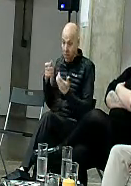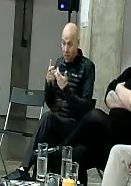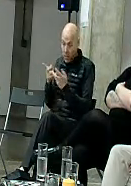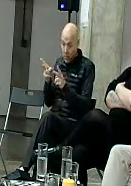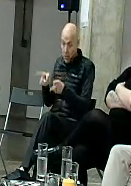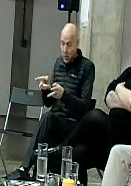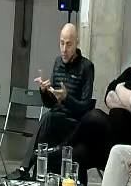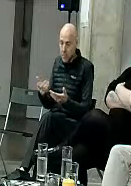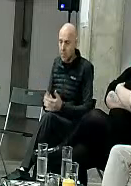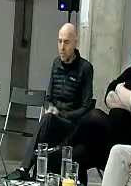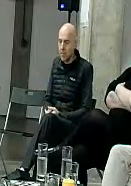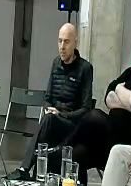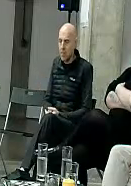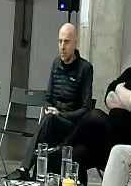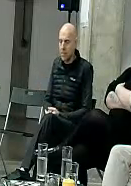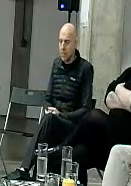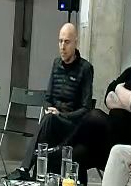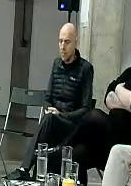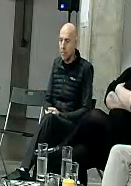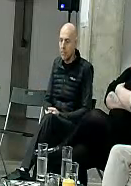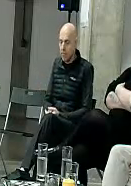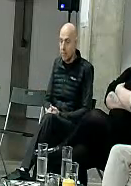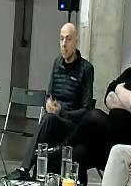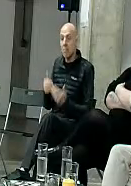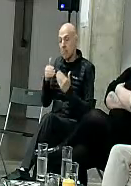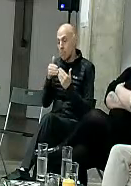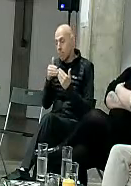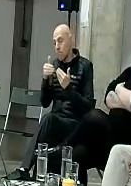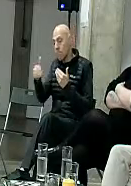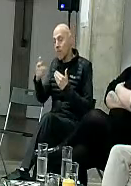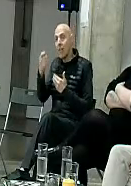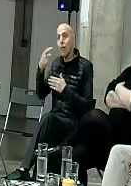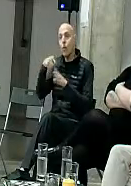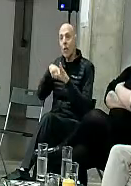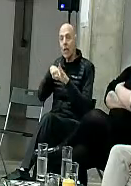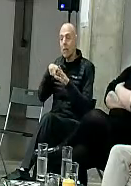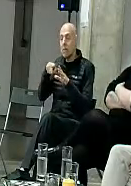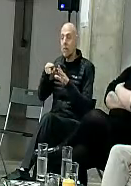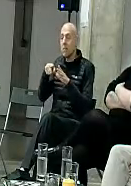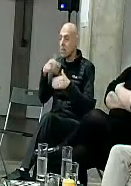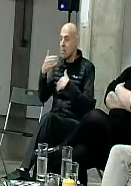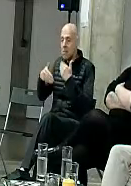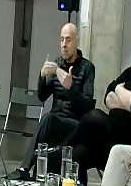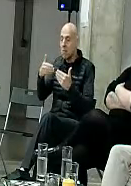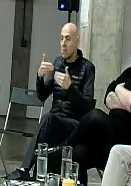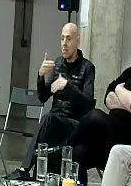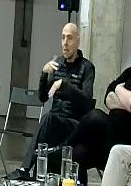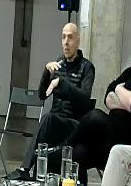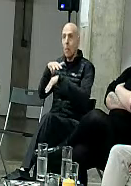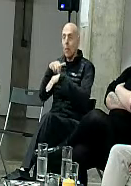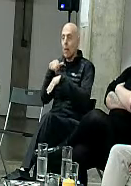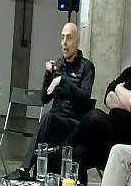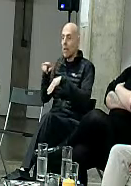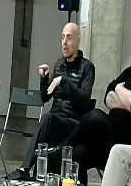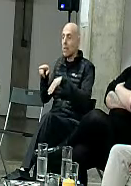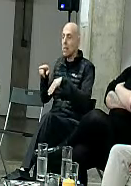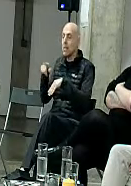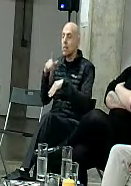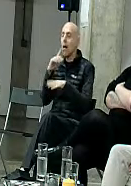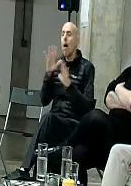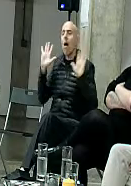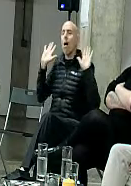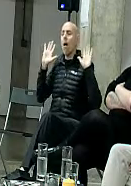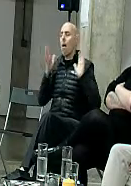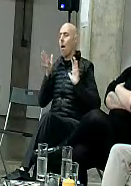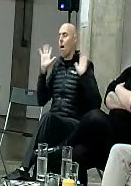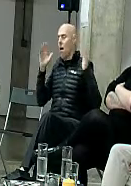died. And the next few years was all about the police disassociating themselves